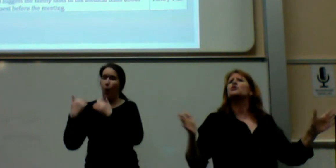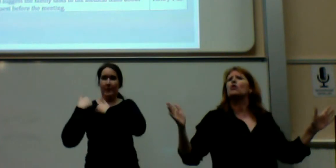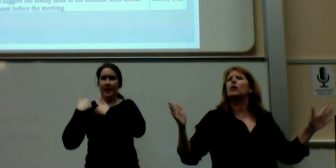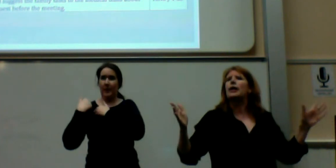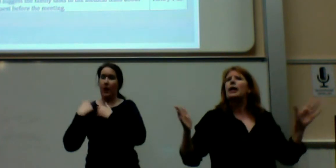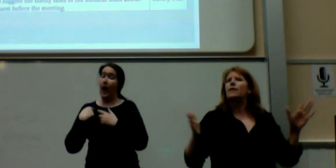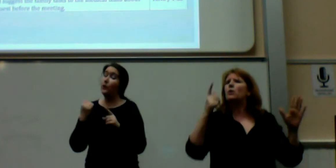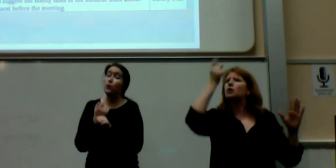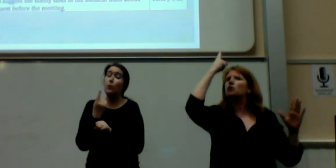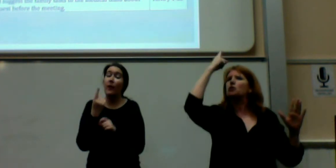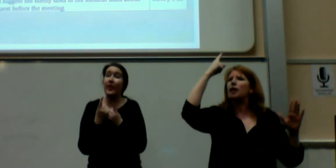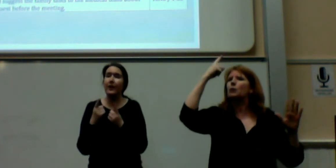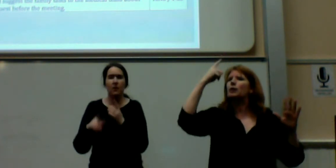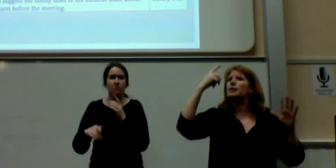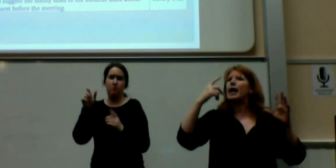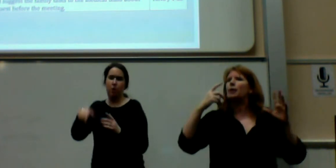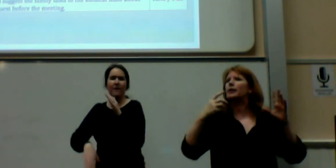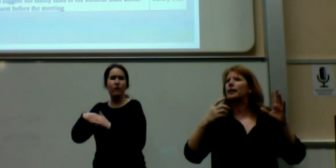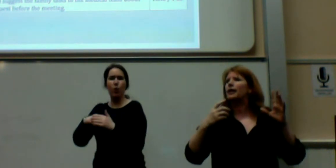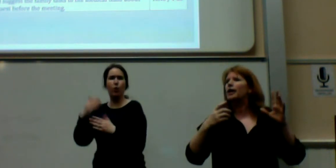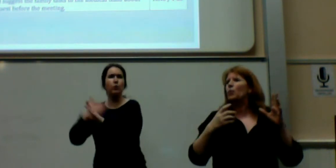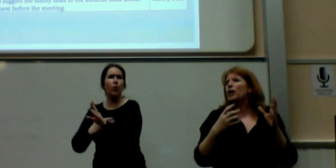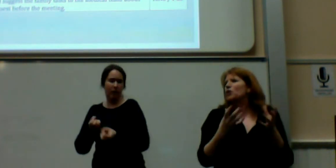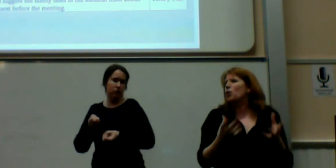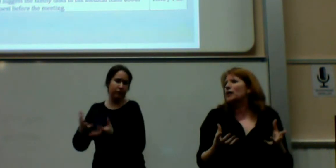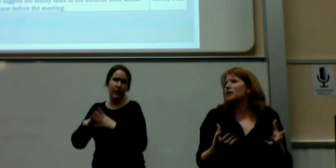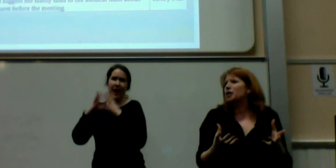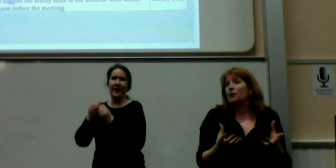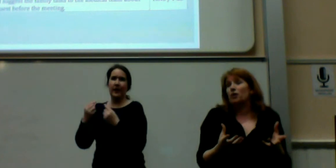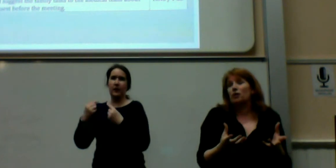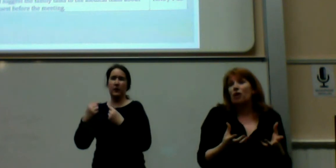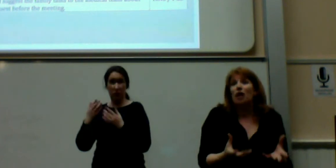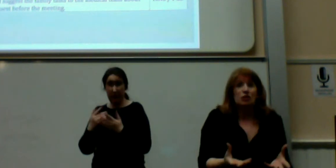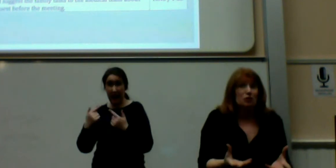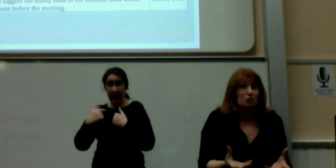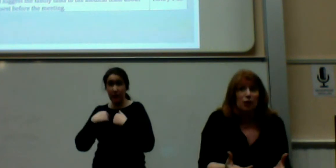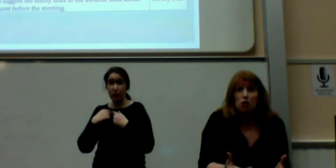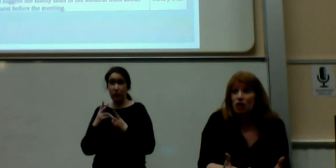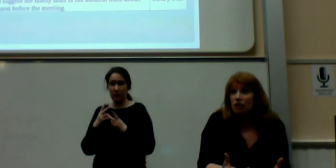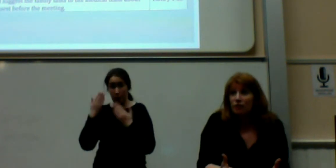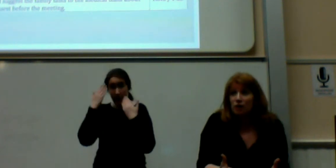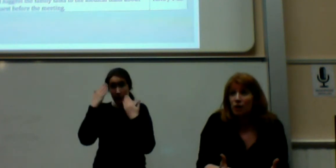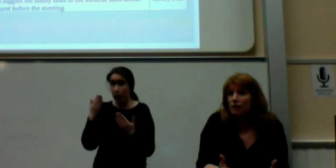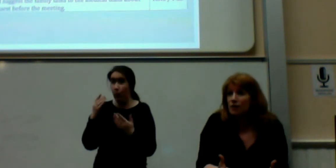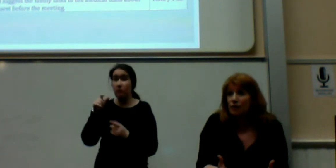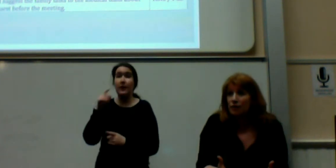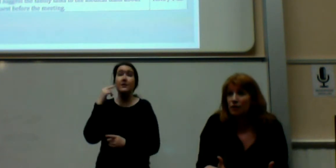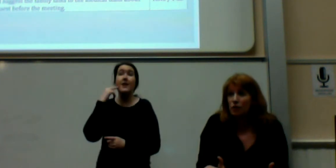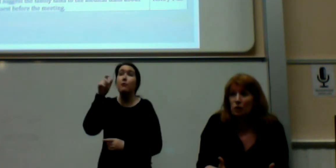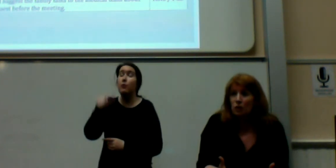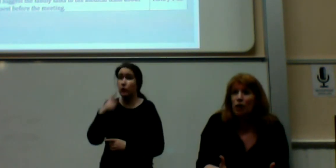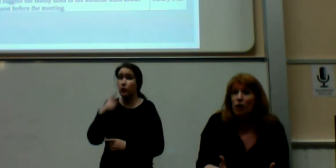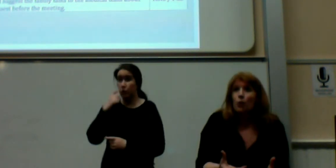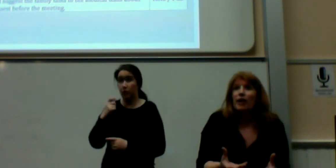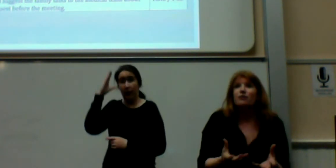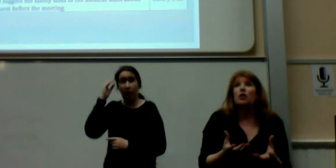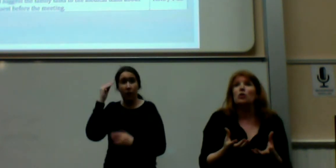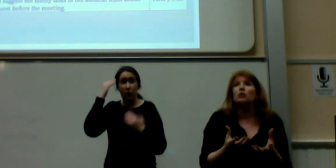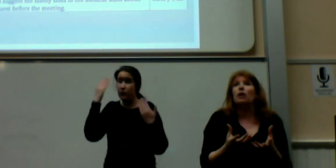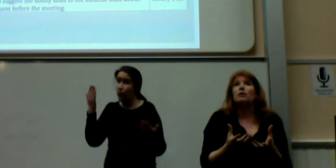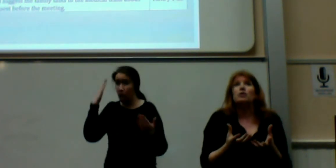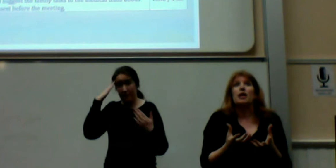full story. They will understand what is happening. We have no idea about the cognitive functioning level of this deaf individual. We